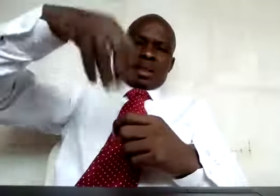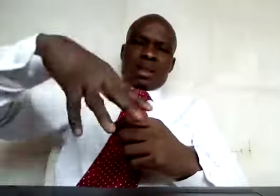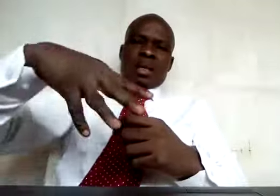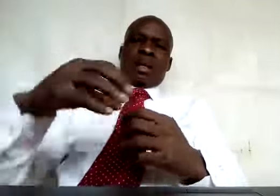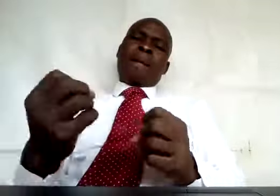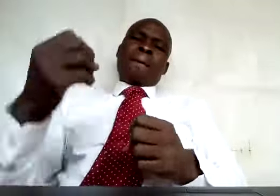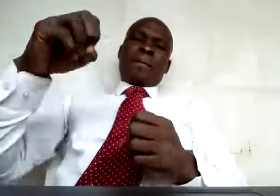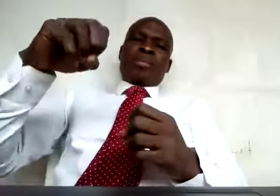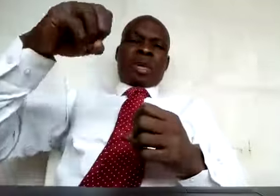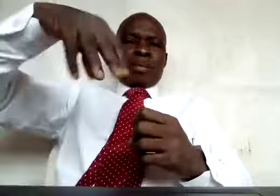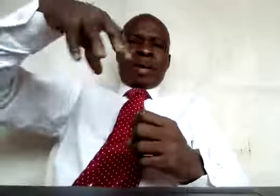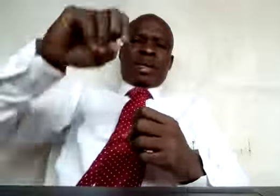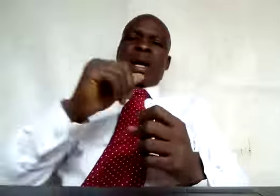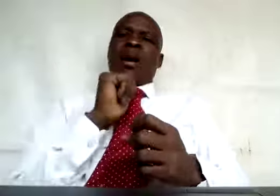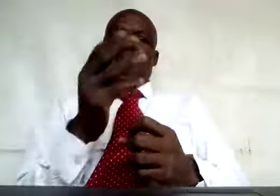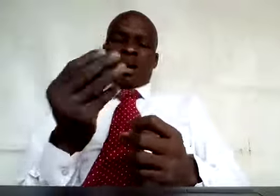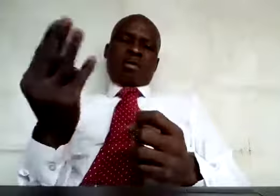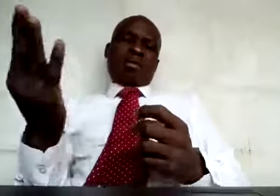good conductors of electricity.